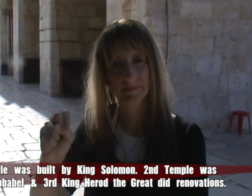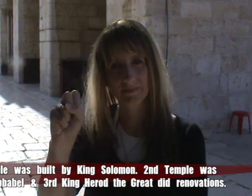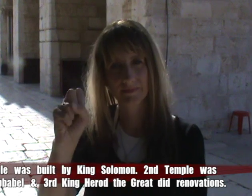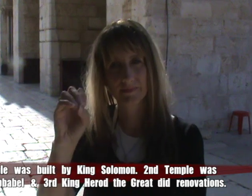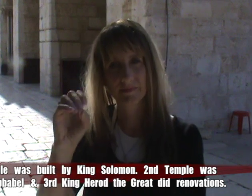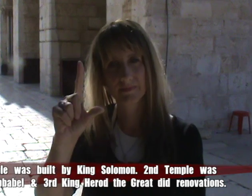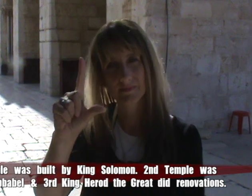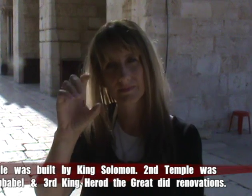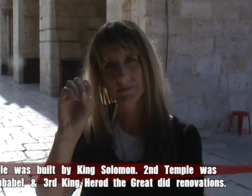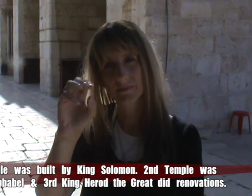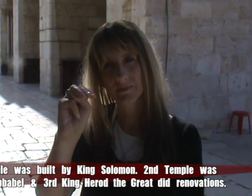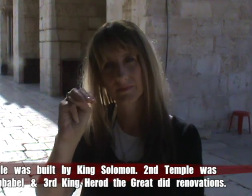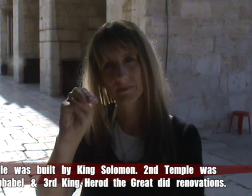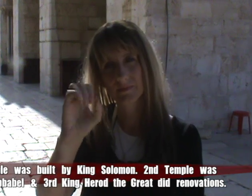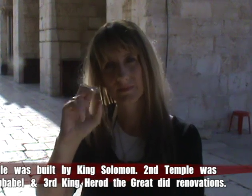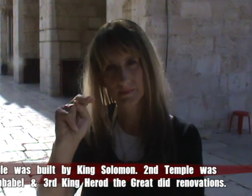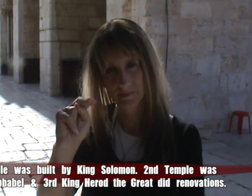by King Solomon.